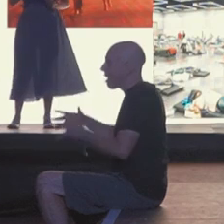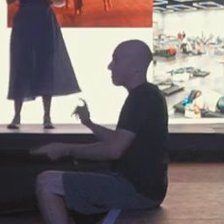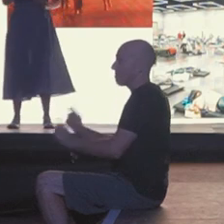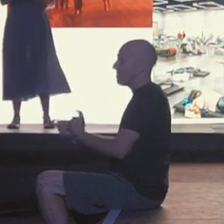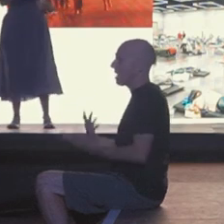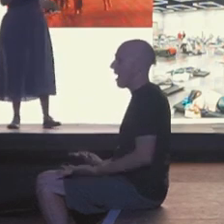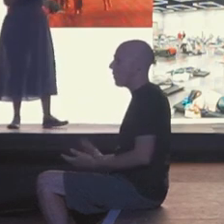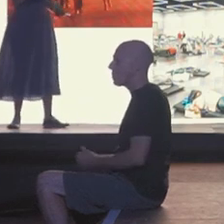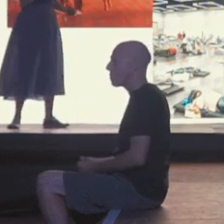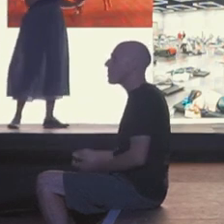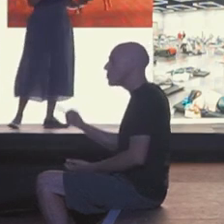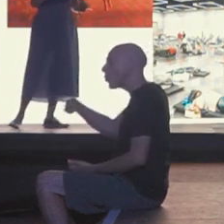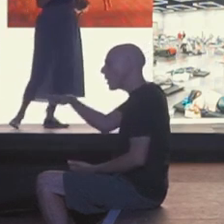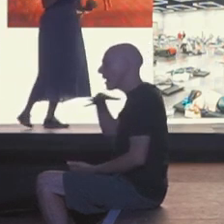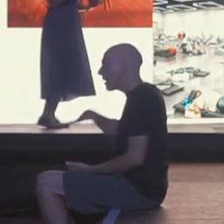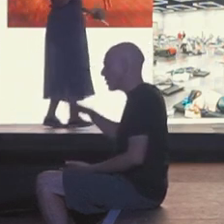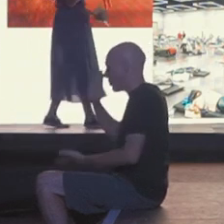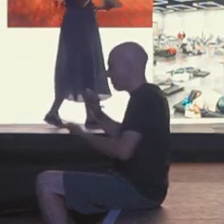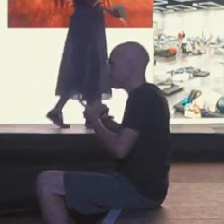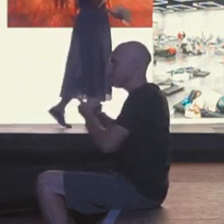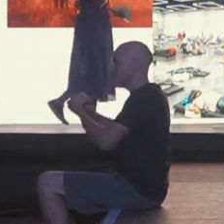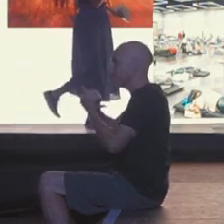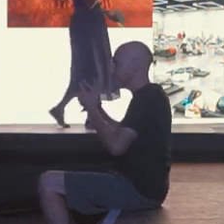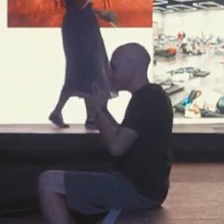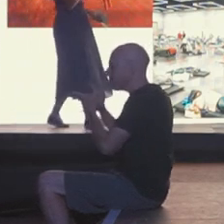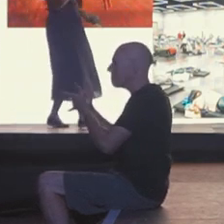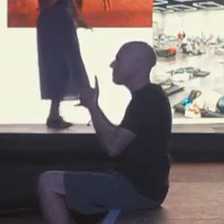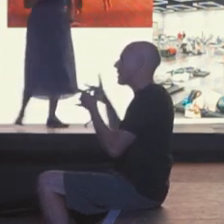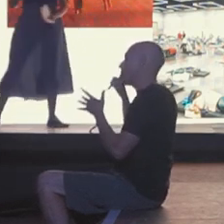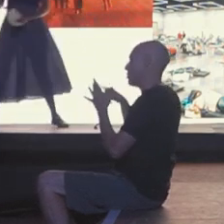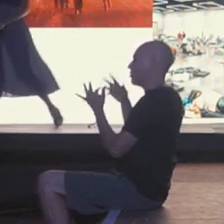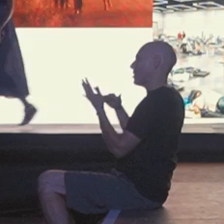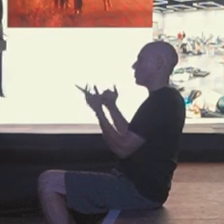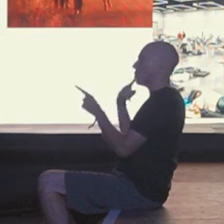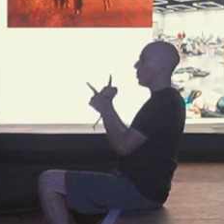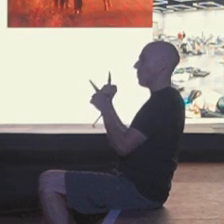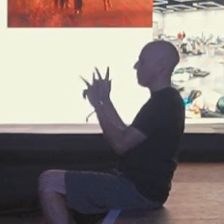So let's all come together. And now James is going to talk about why we need some system change.